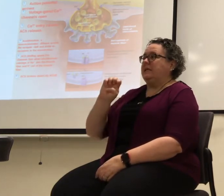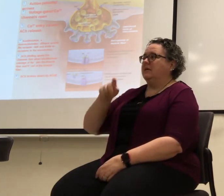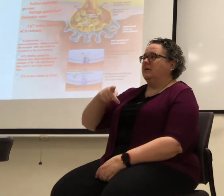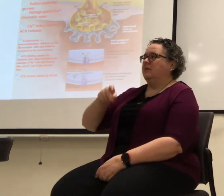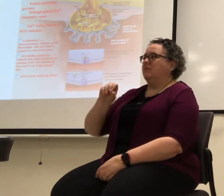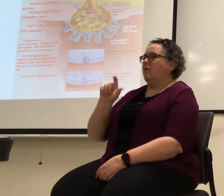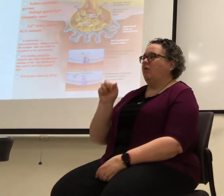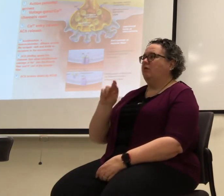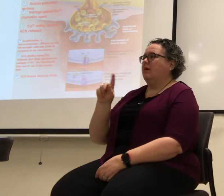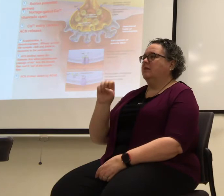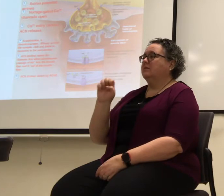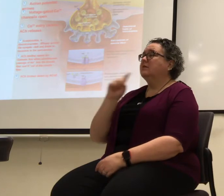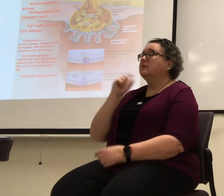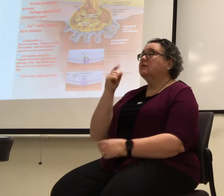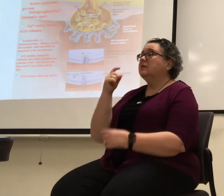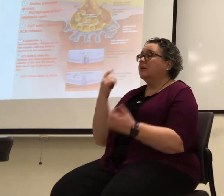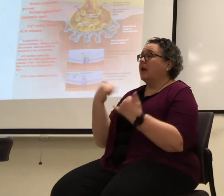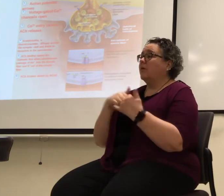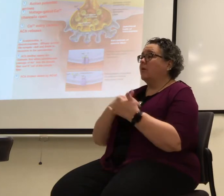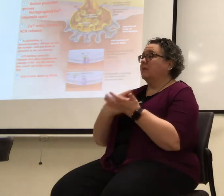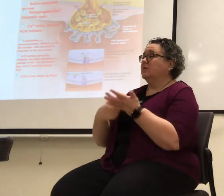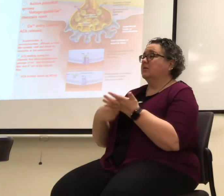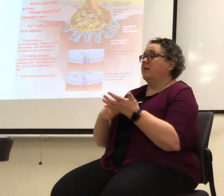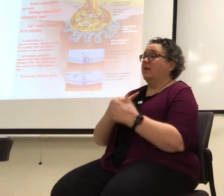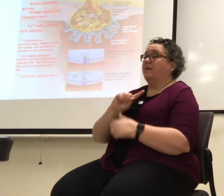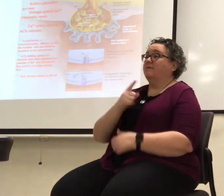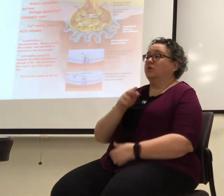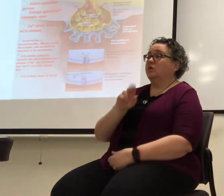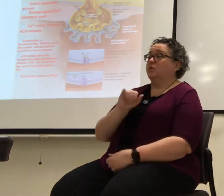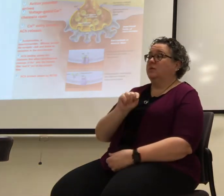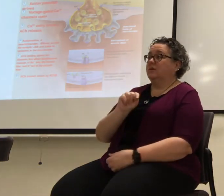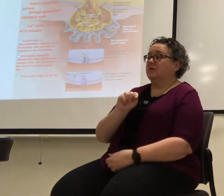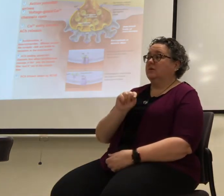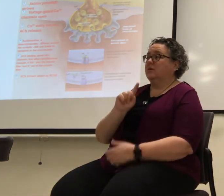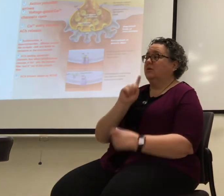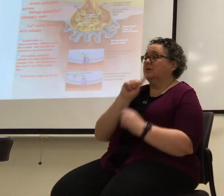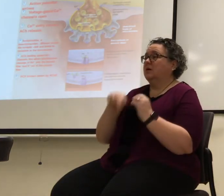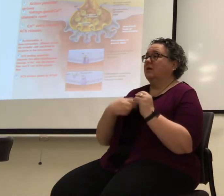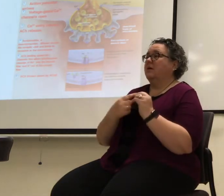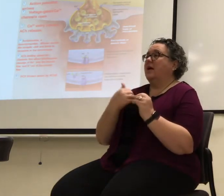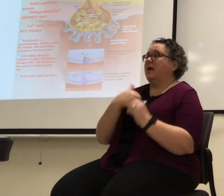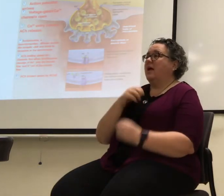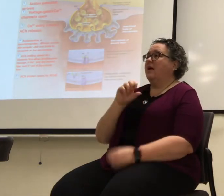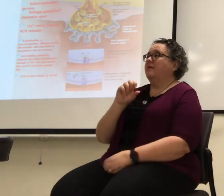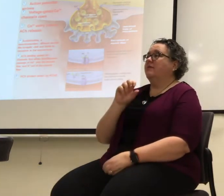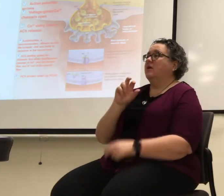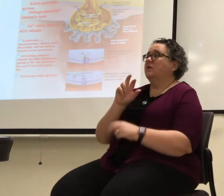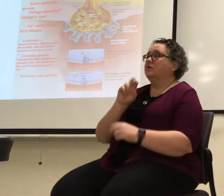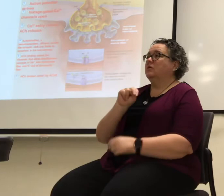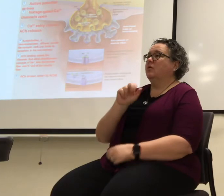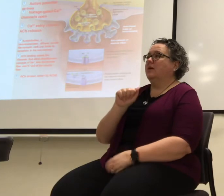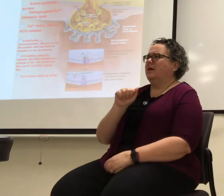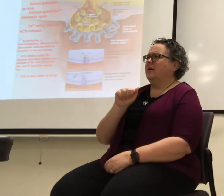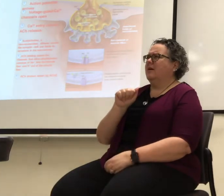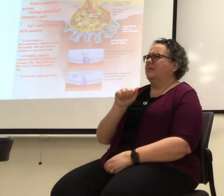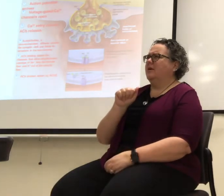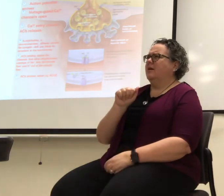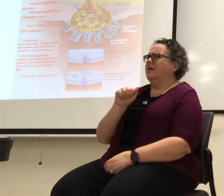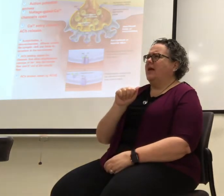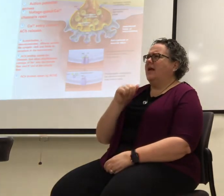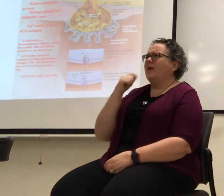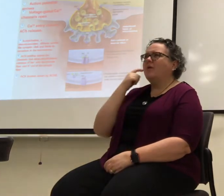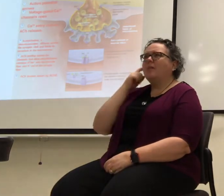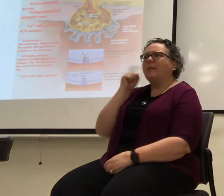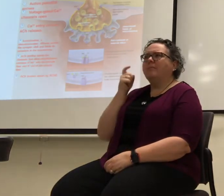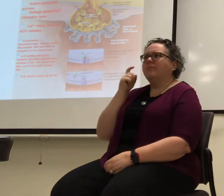Now, what we talked about in the first unit was how you have the sodium potassium ATPase pump. I had you write about it, and